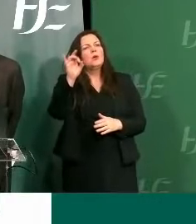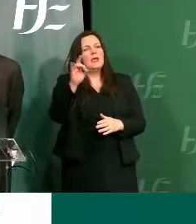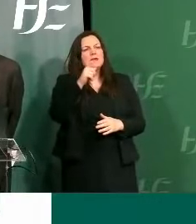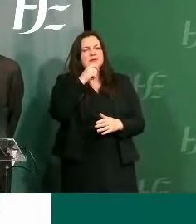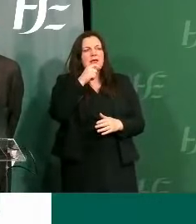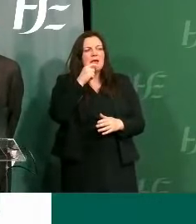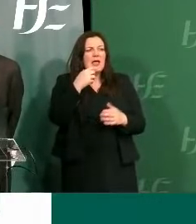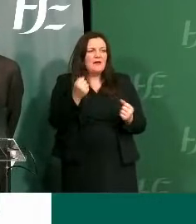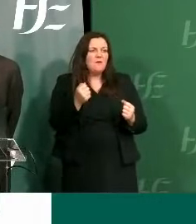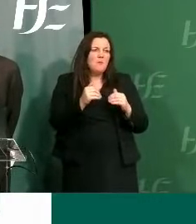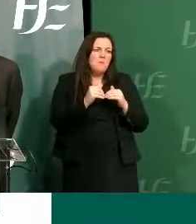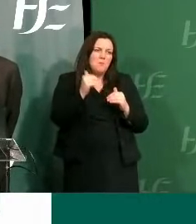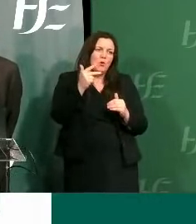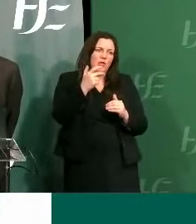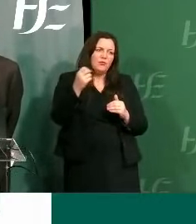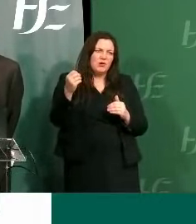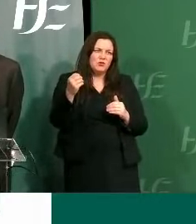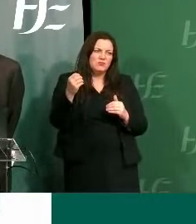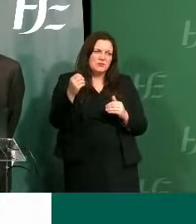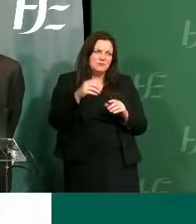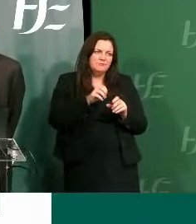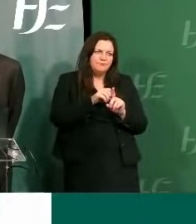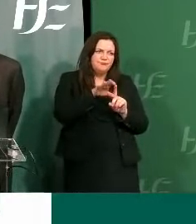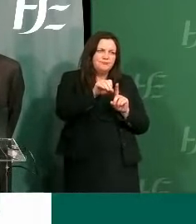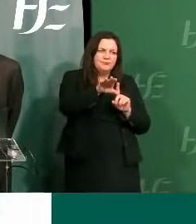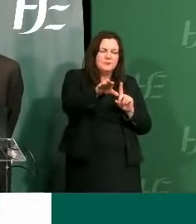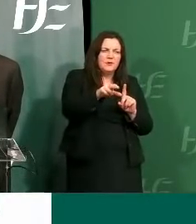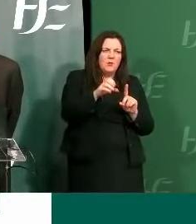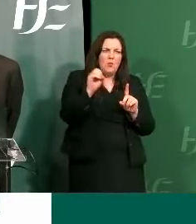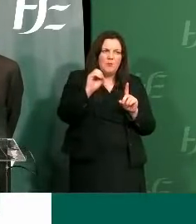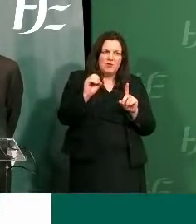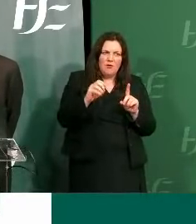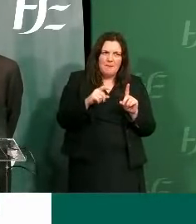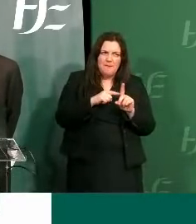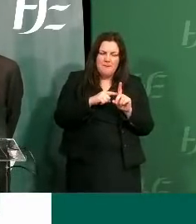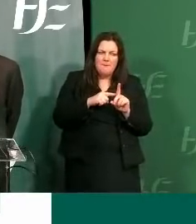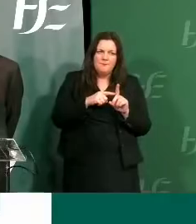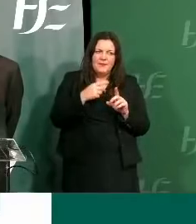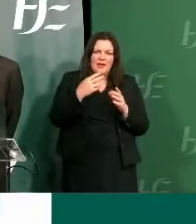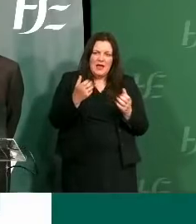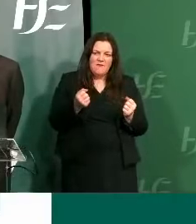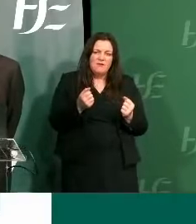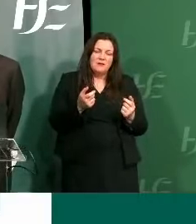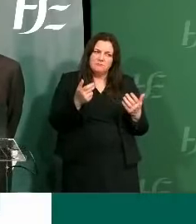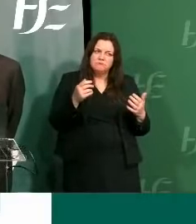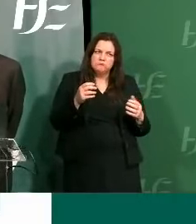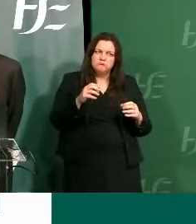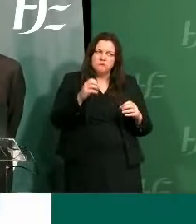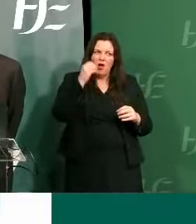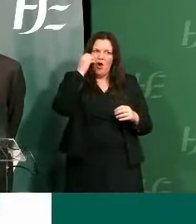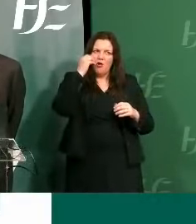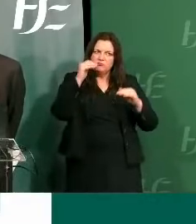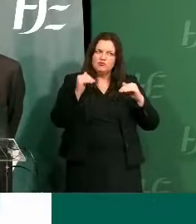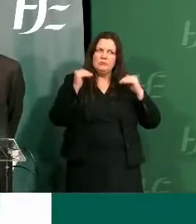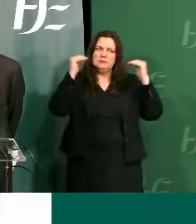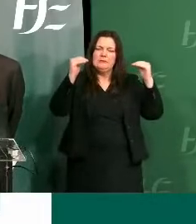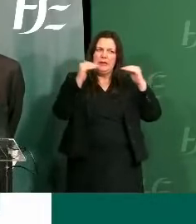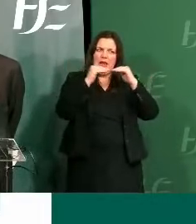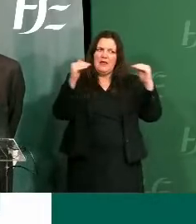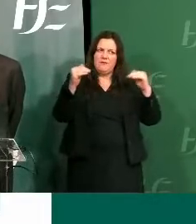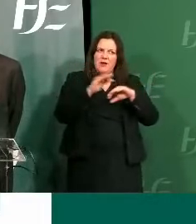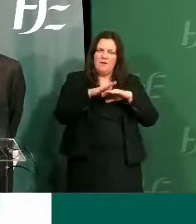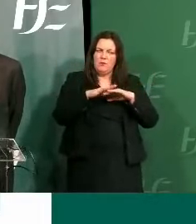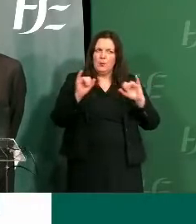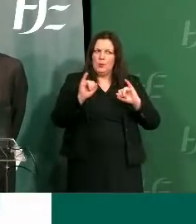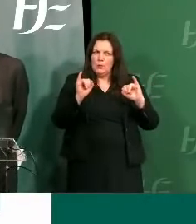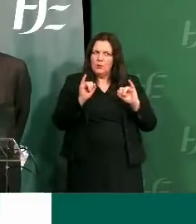over 300 or more cases. Transmissibility between humans, amber level, based on the evidence from South